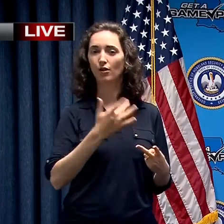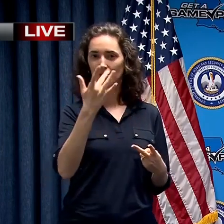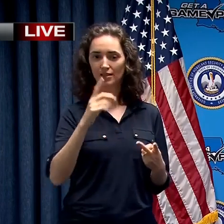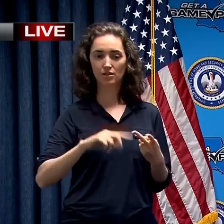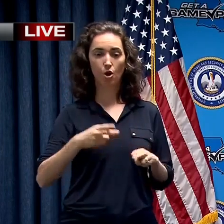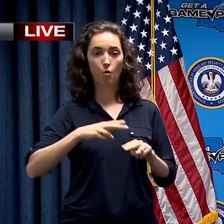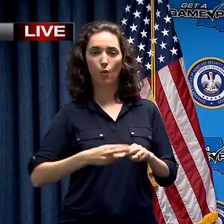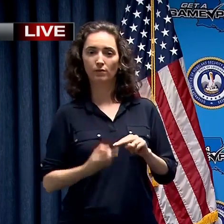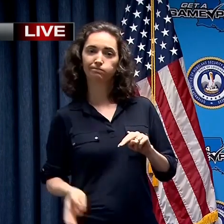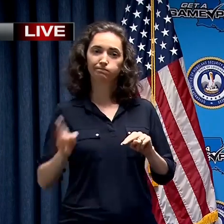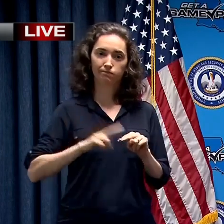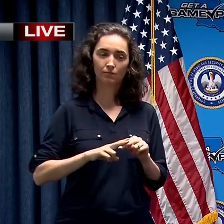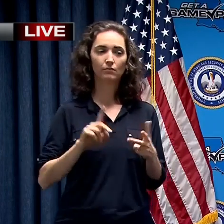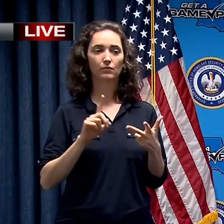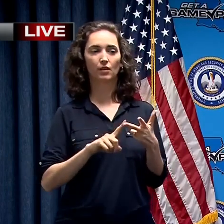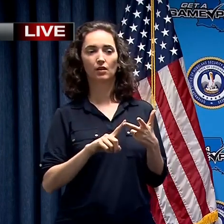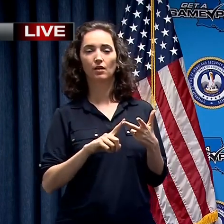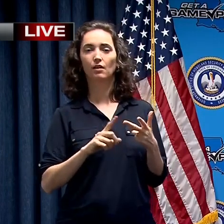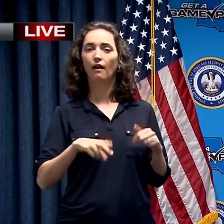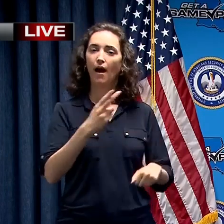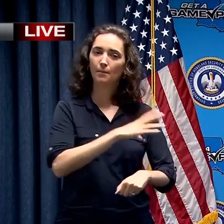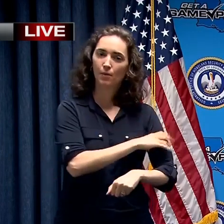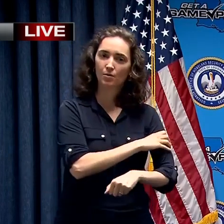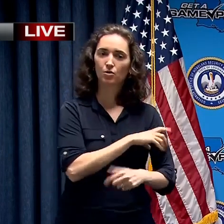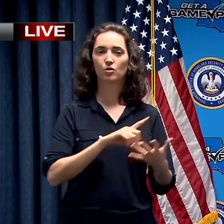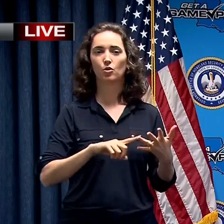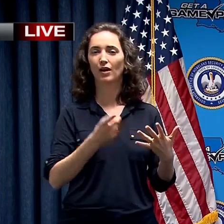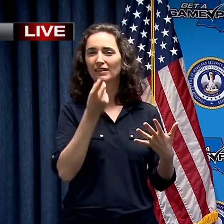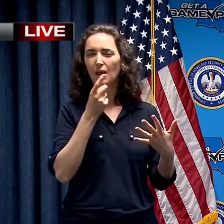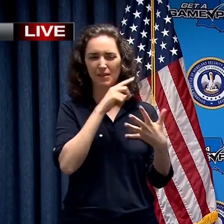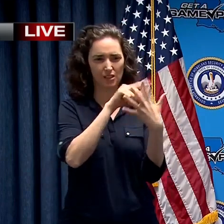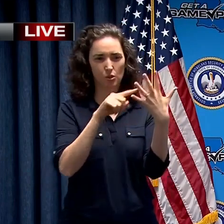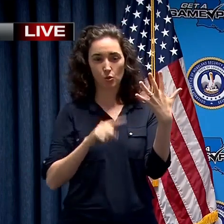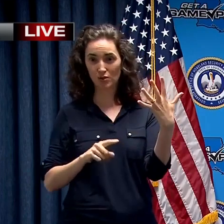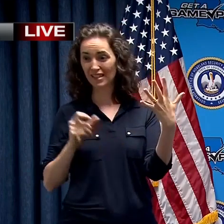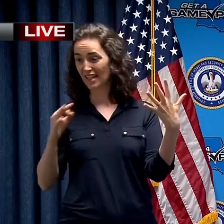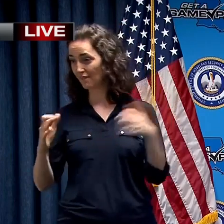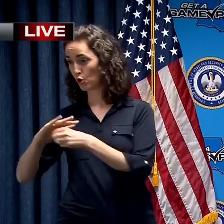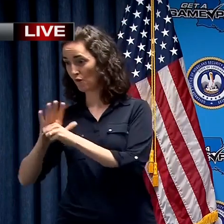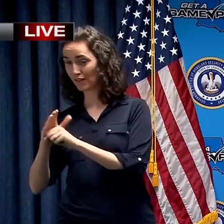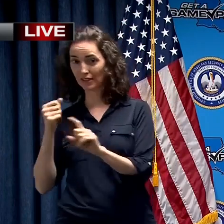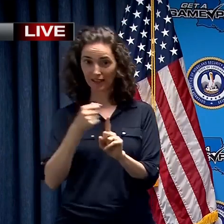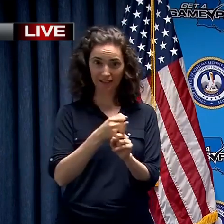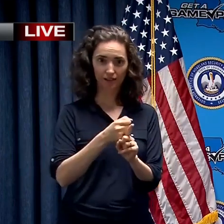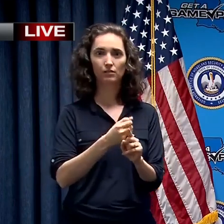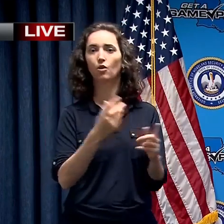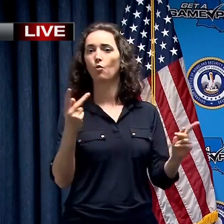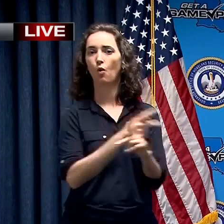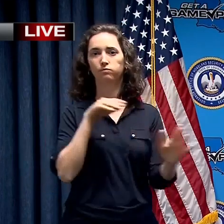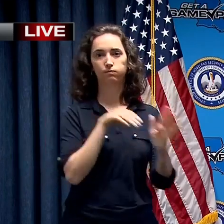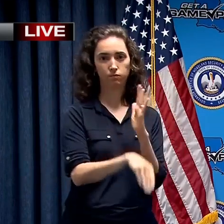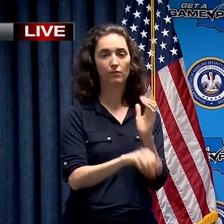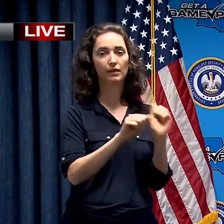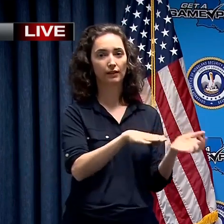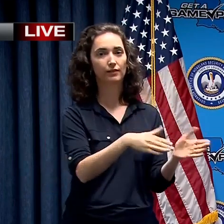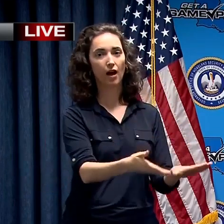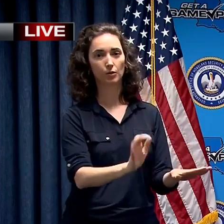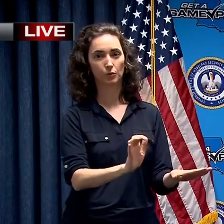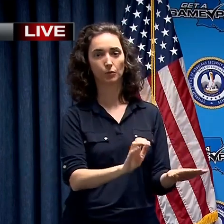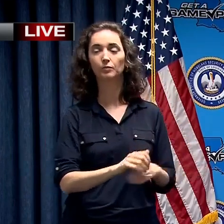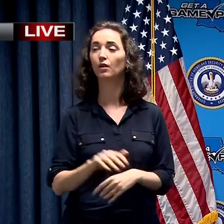obesity, hypertension, diabetes, those sorts of things. Now, Dr. Bu, who's been with us every day as